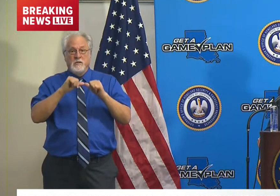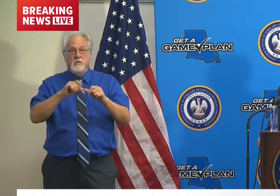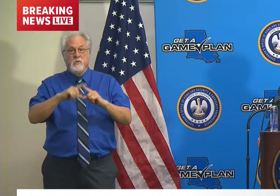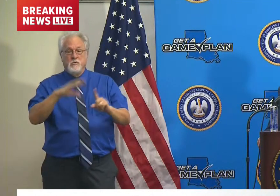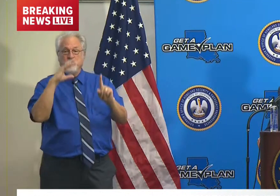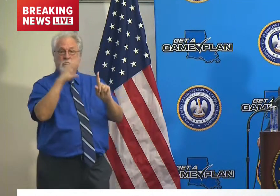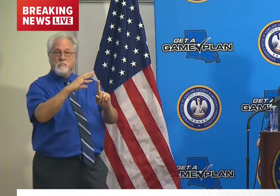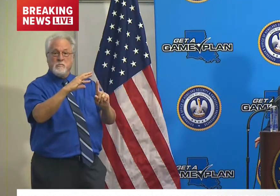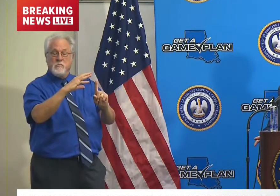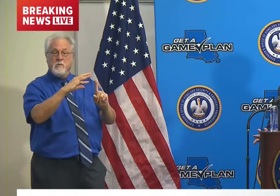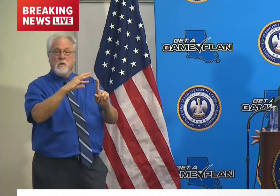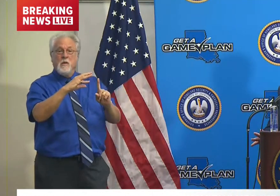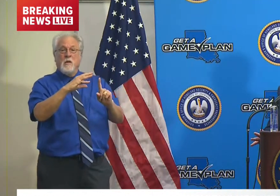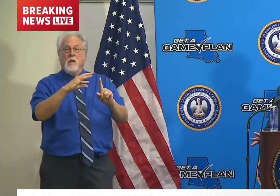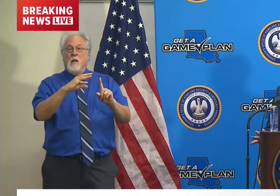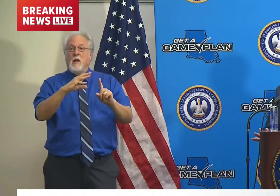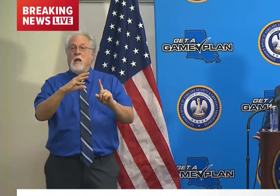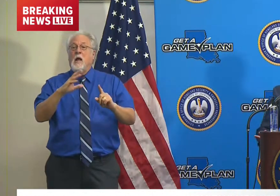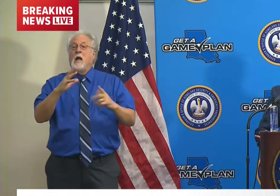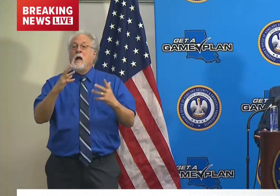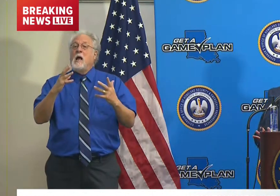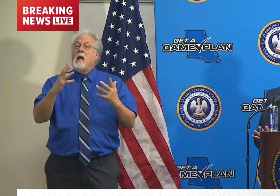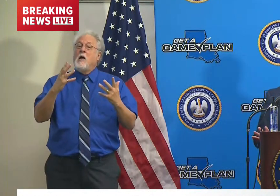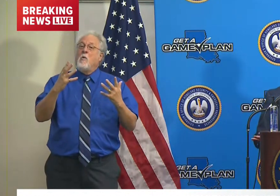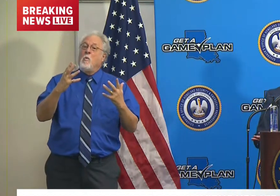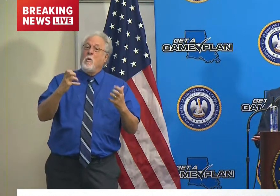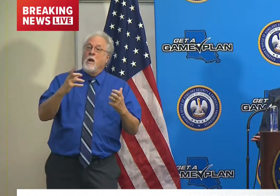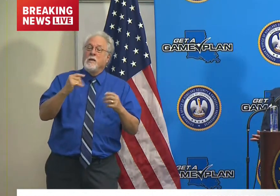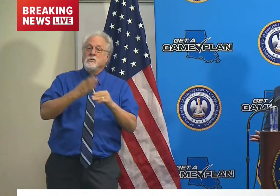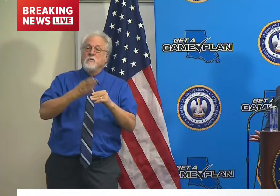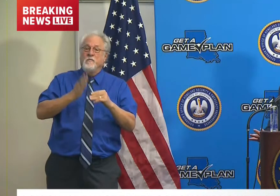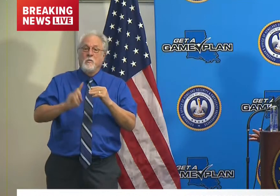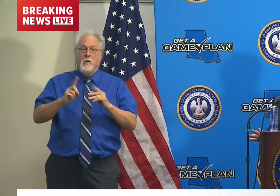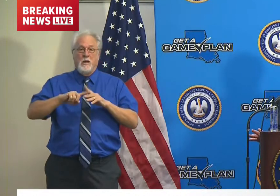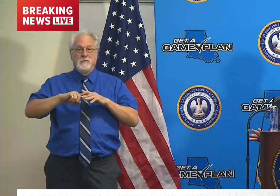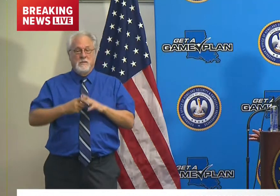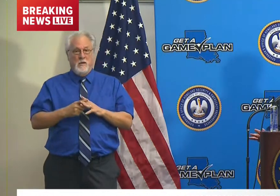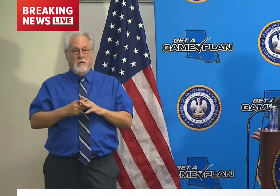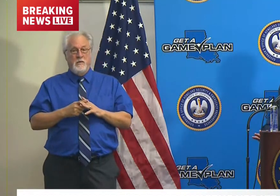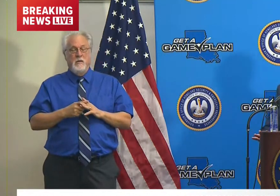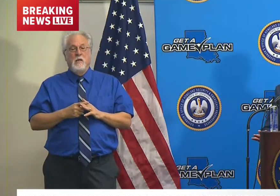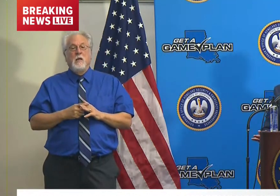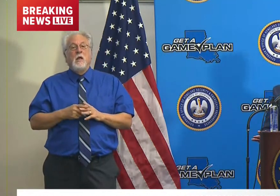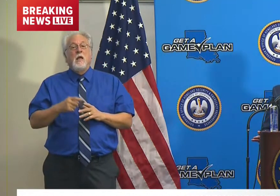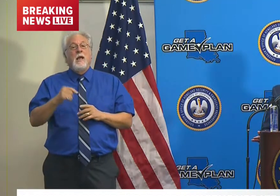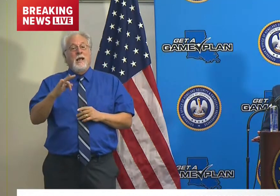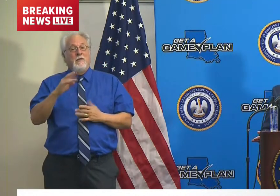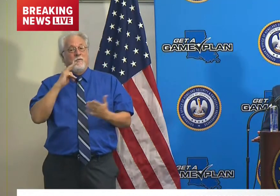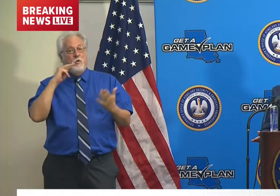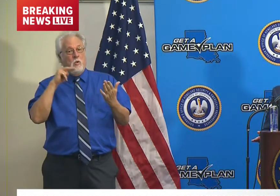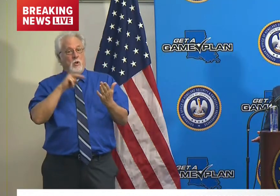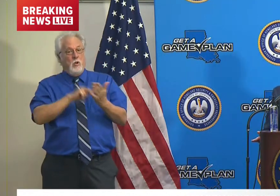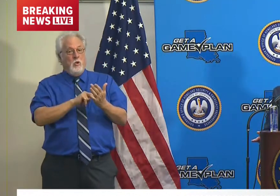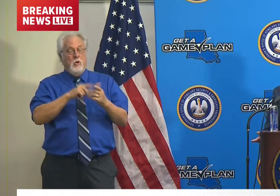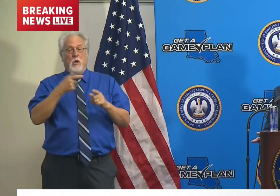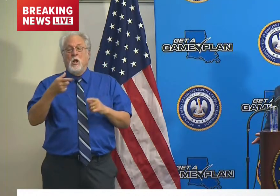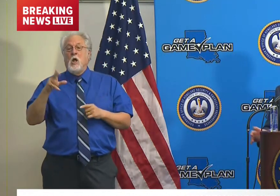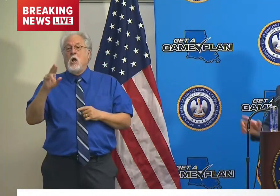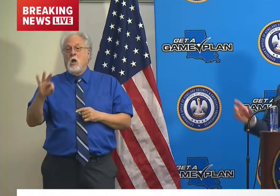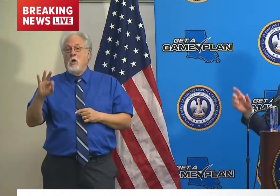to cover this. I do kind of want to finish where I started. If you look from the Gulf of